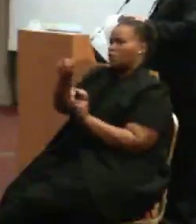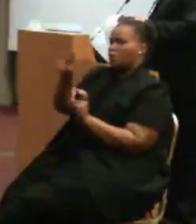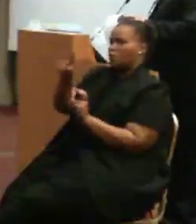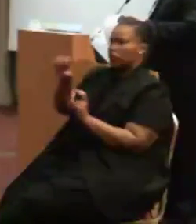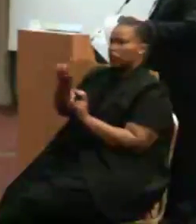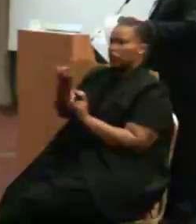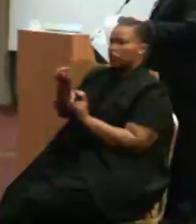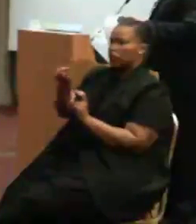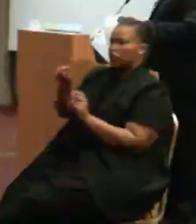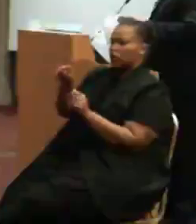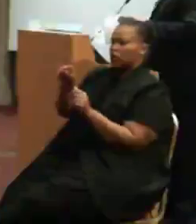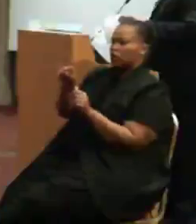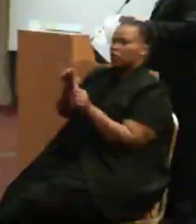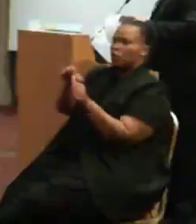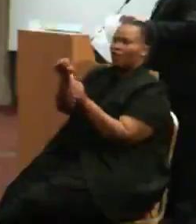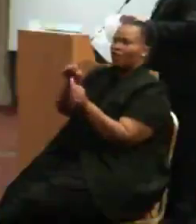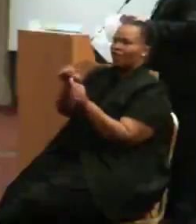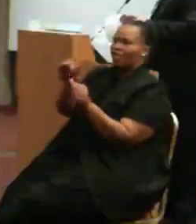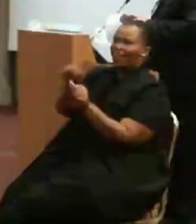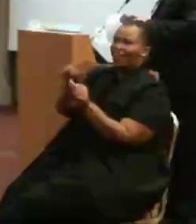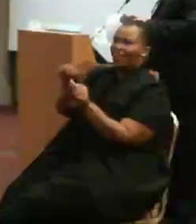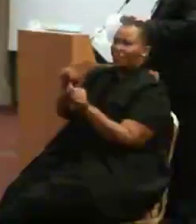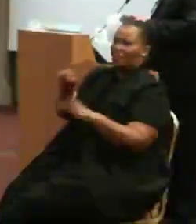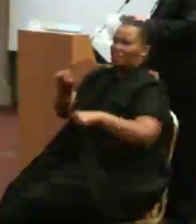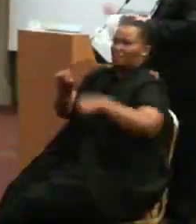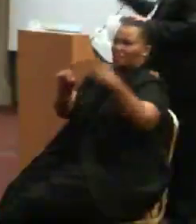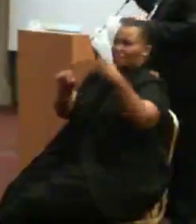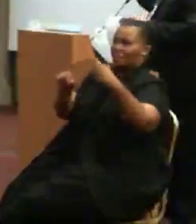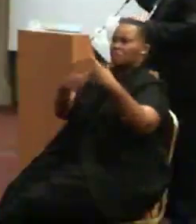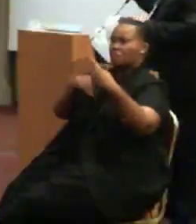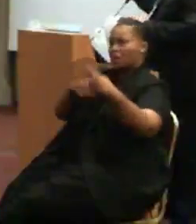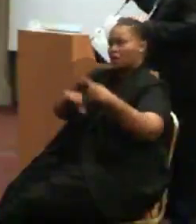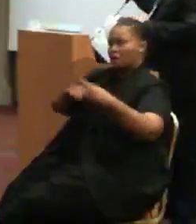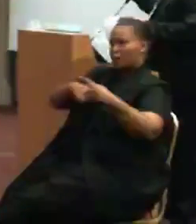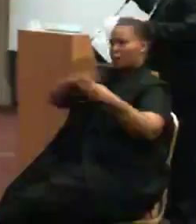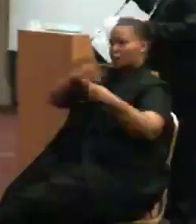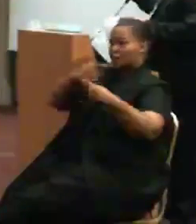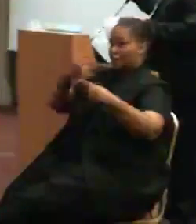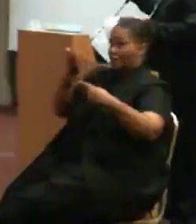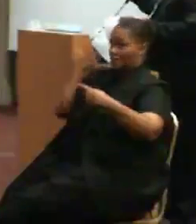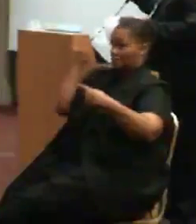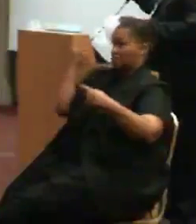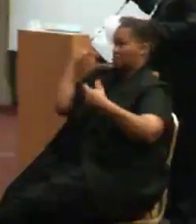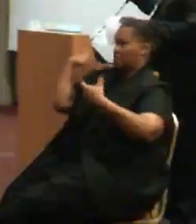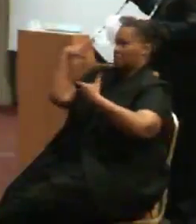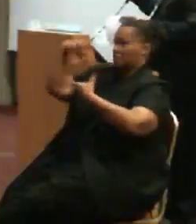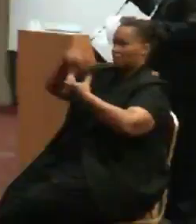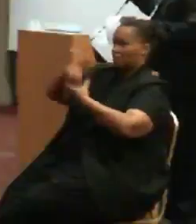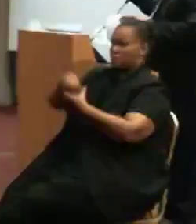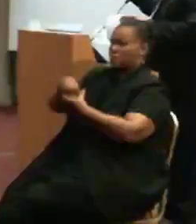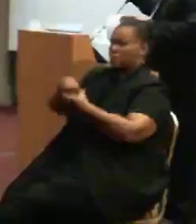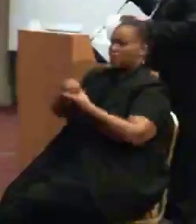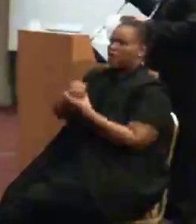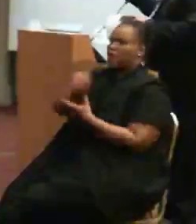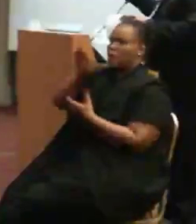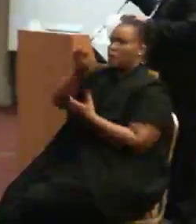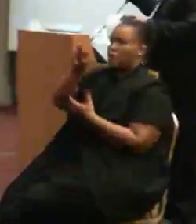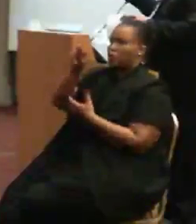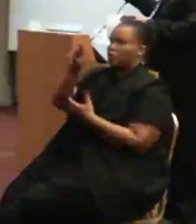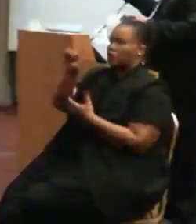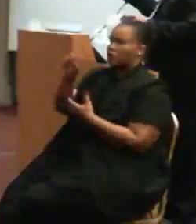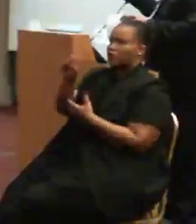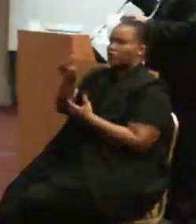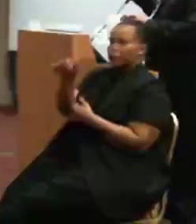favorably than the sovereign. Well, I can proudly say that I was part of that regime, when Eskom's bonds traded